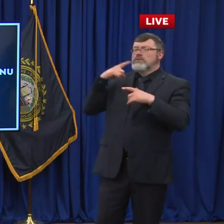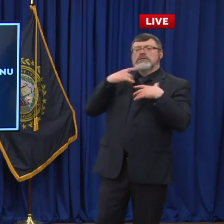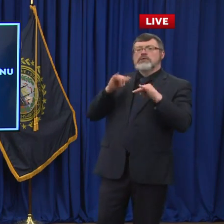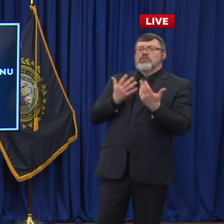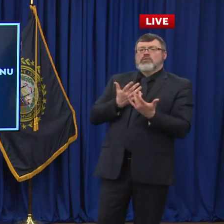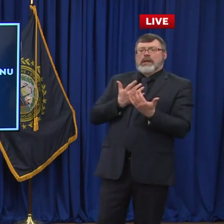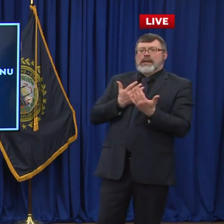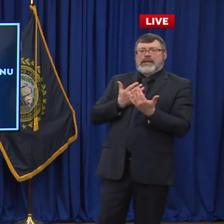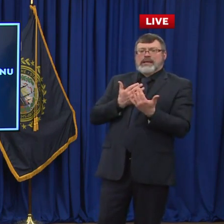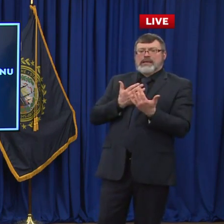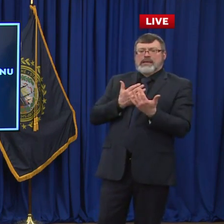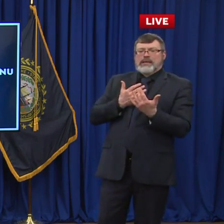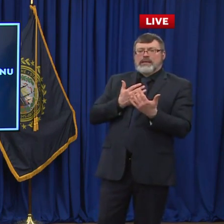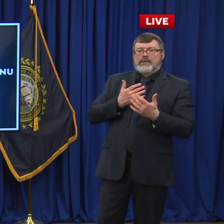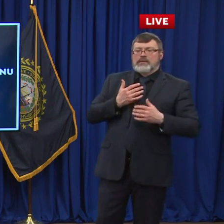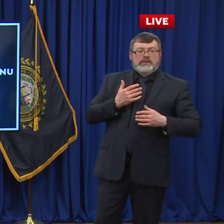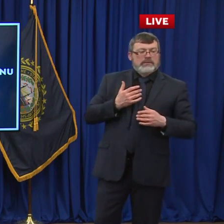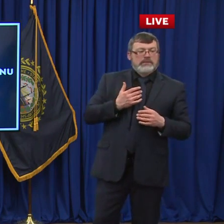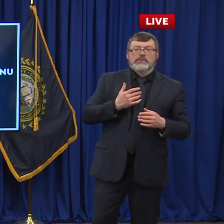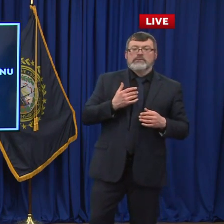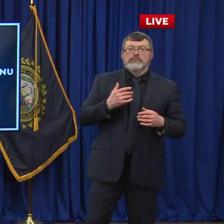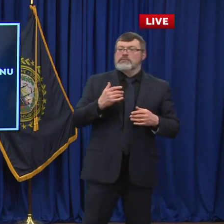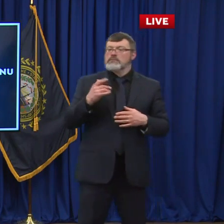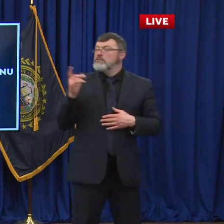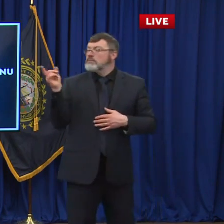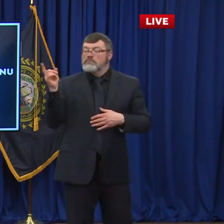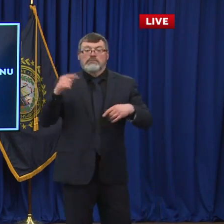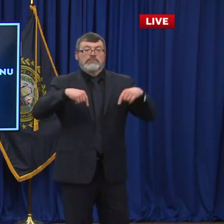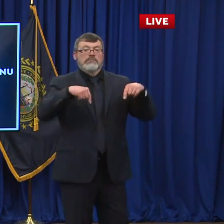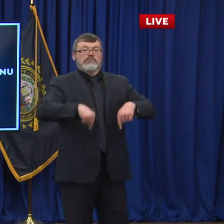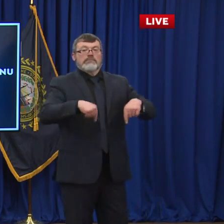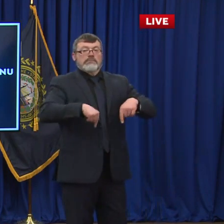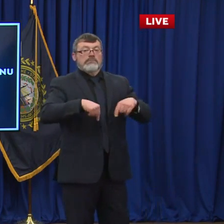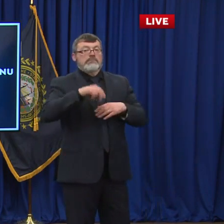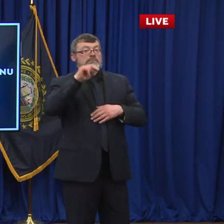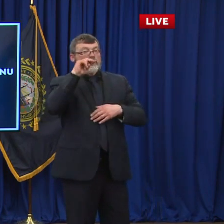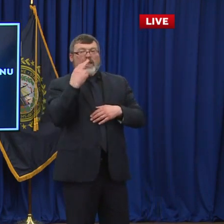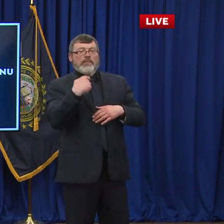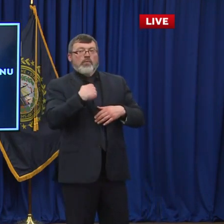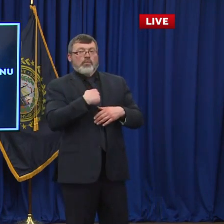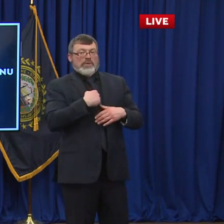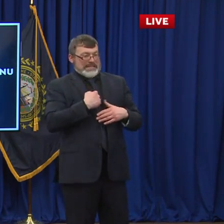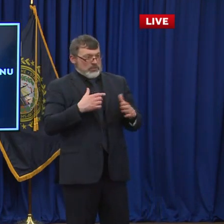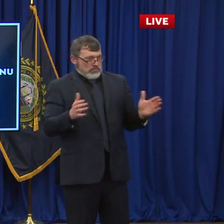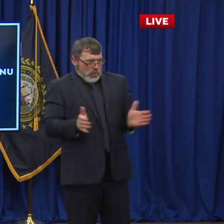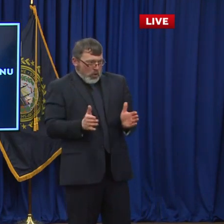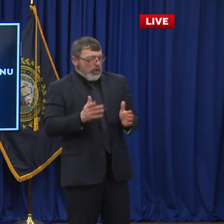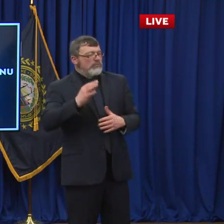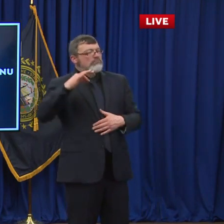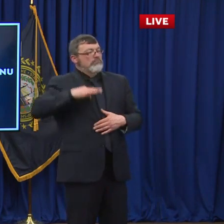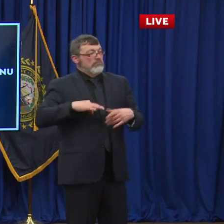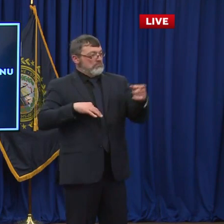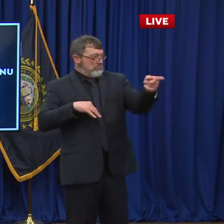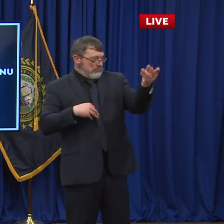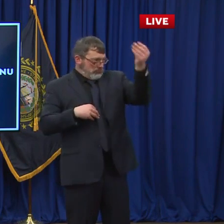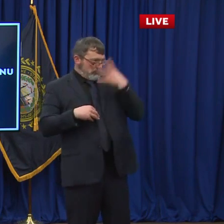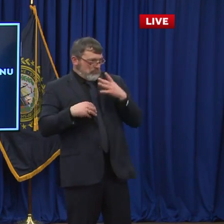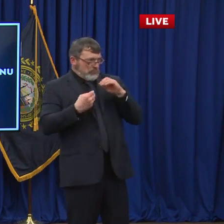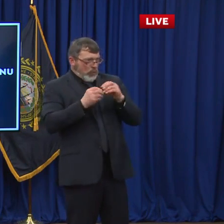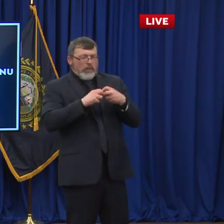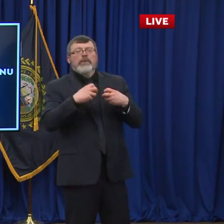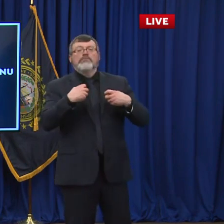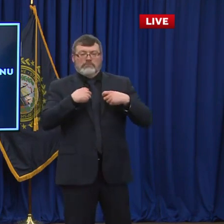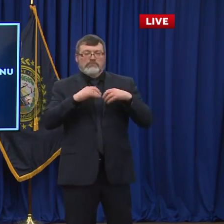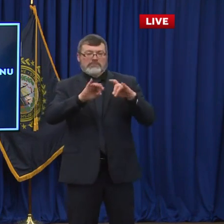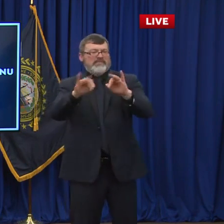benefits of being here in New Hampshire is we're happy to put kind of a lot of one on one information on it. So I can't I don't know that case in particular. But and I'm not saying there aren't